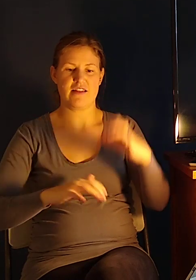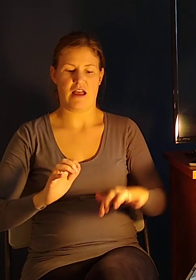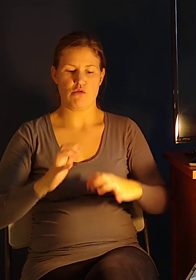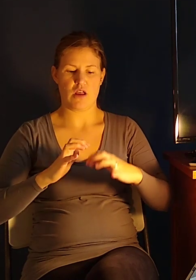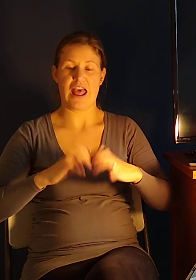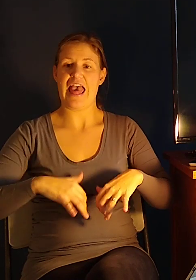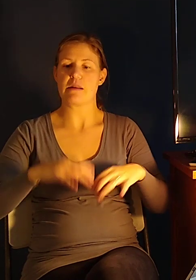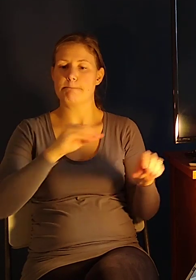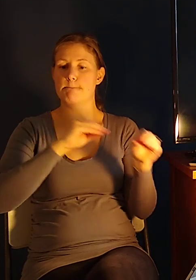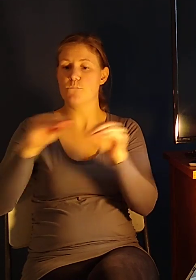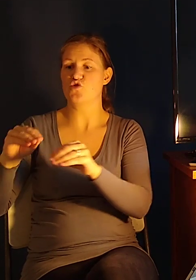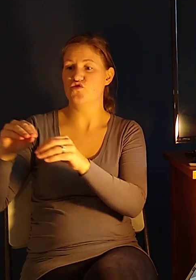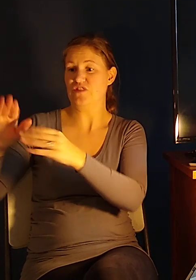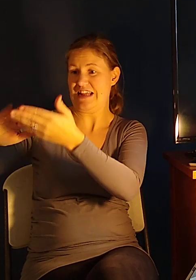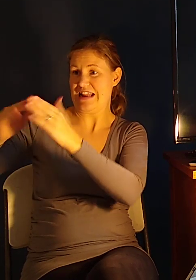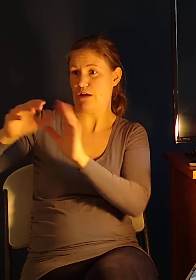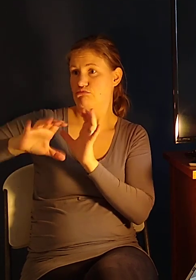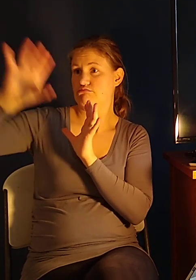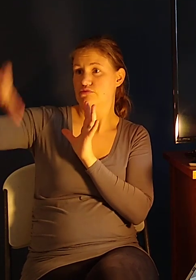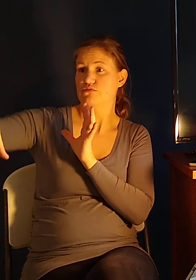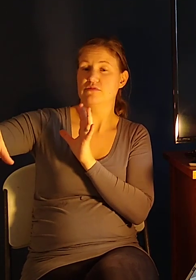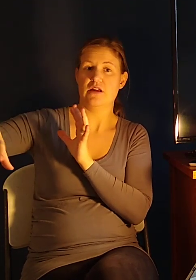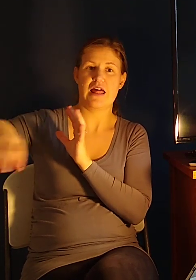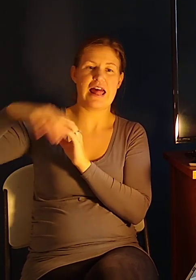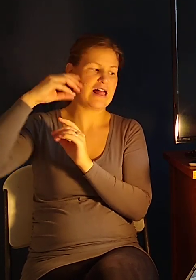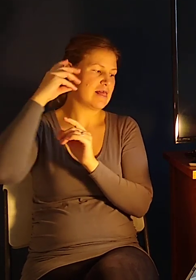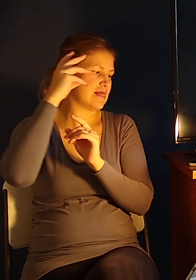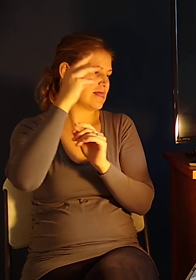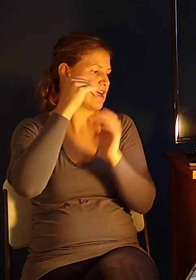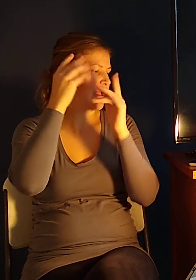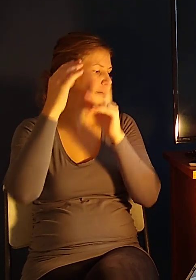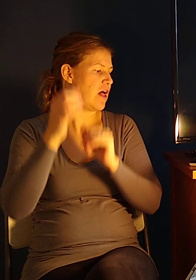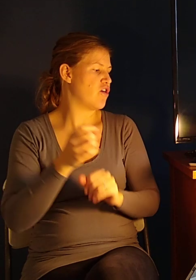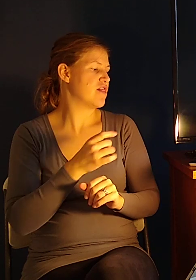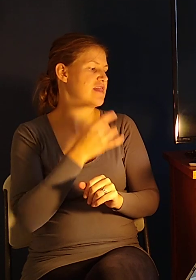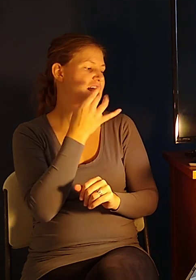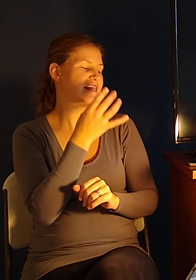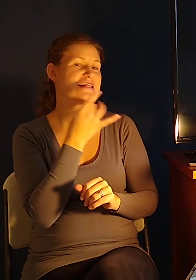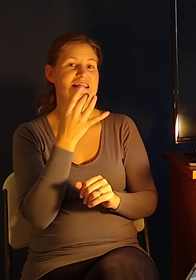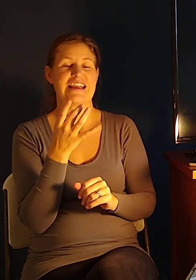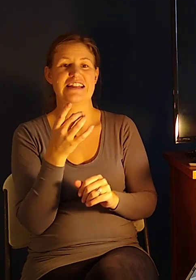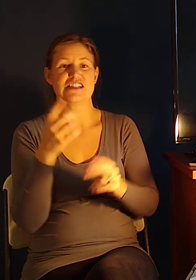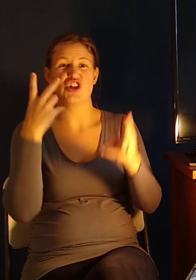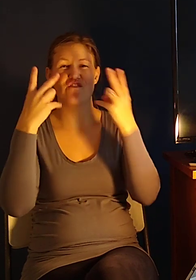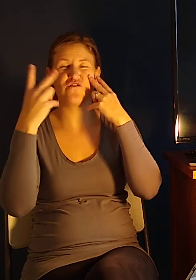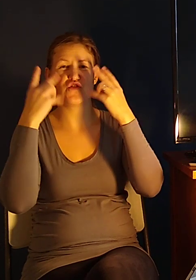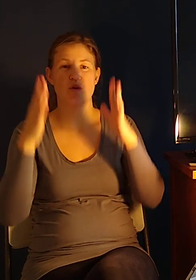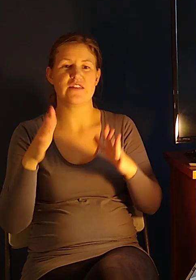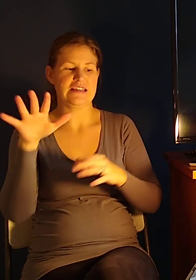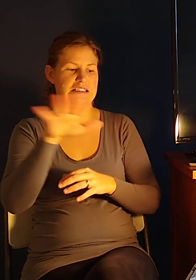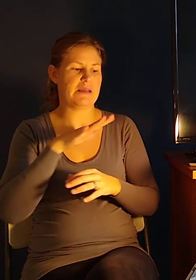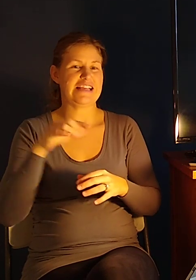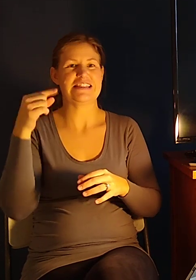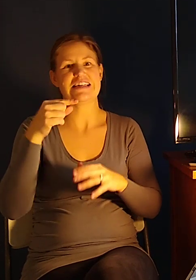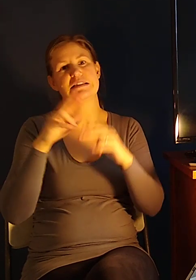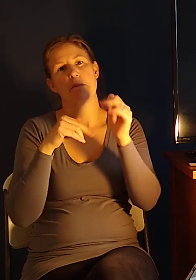town. Imagine the light as being viewer of the space. This building and all that it displayed